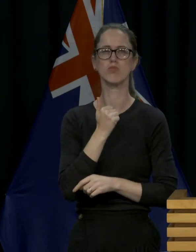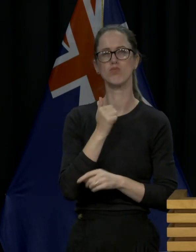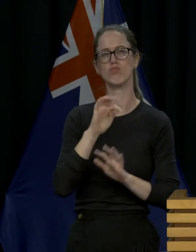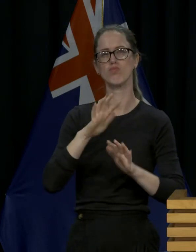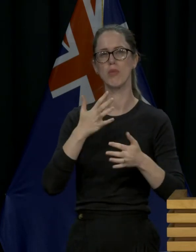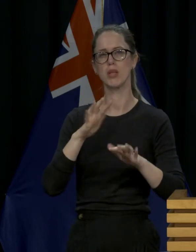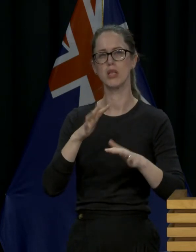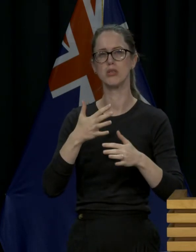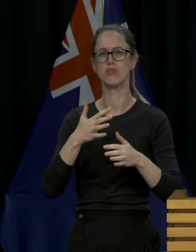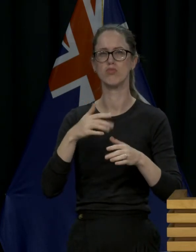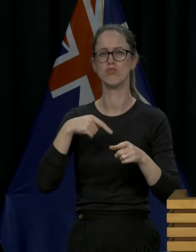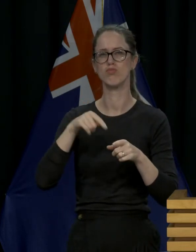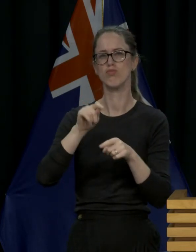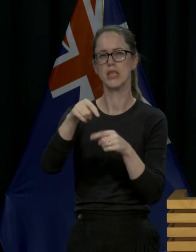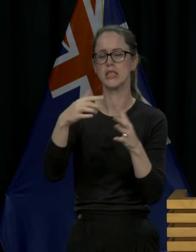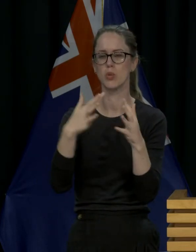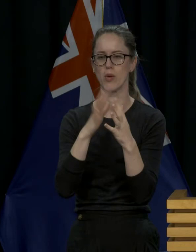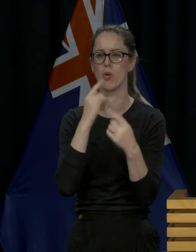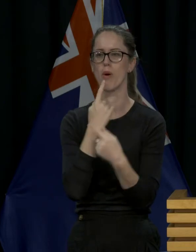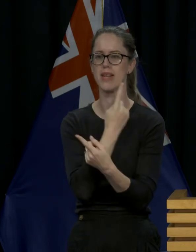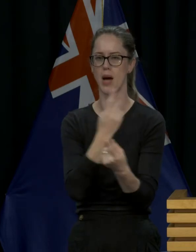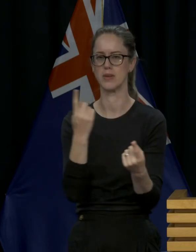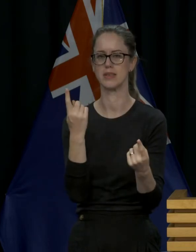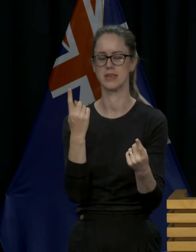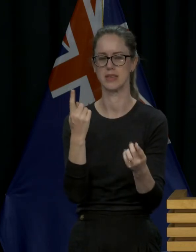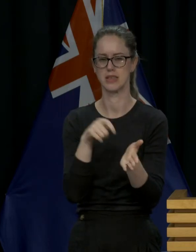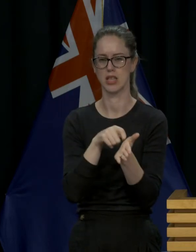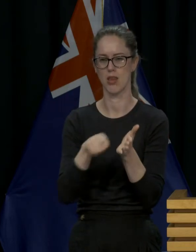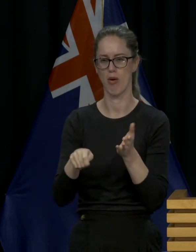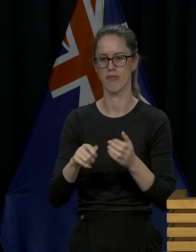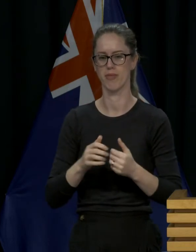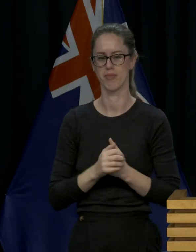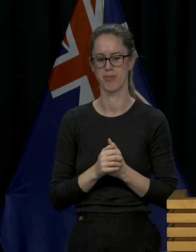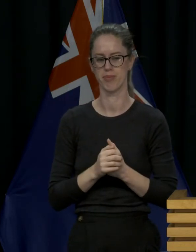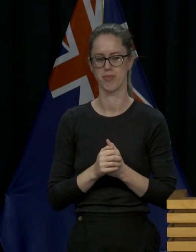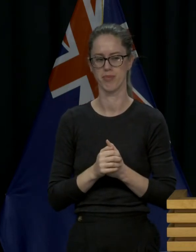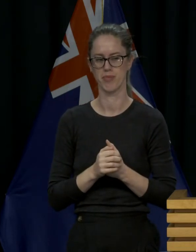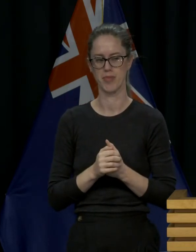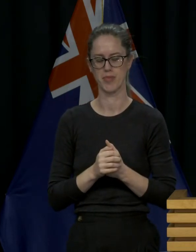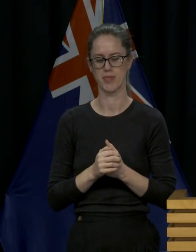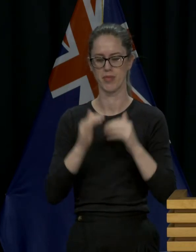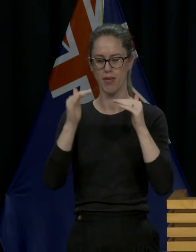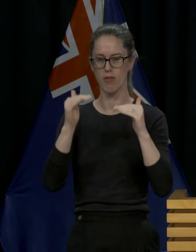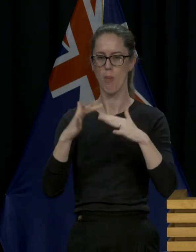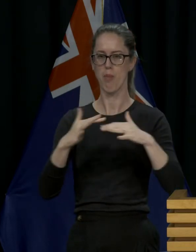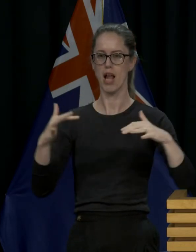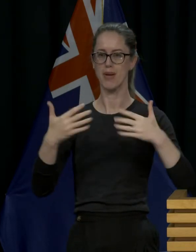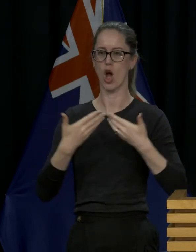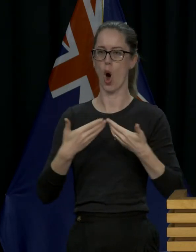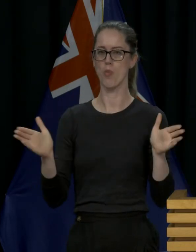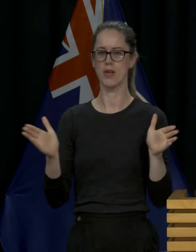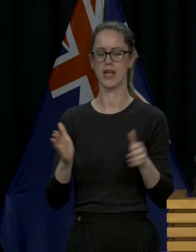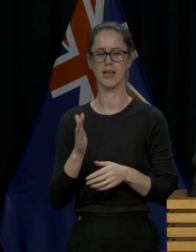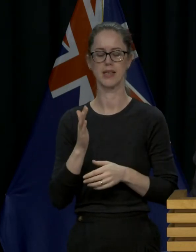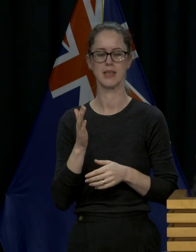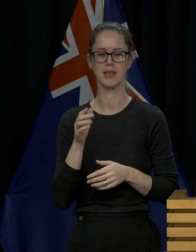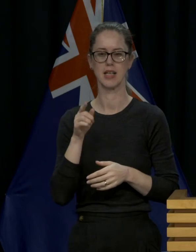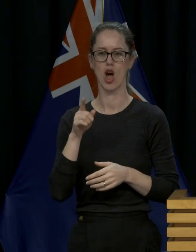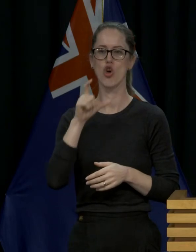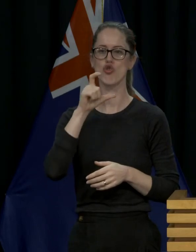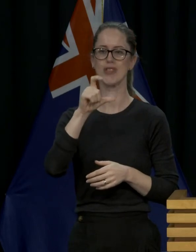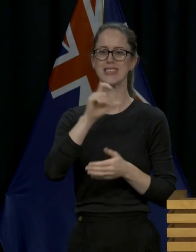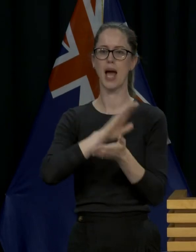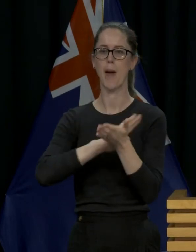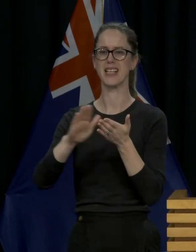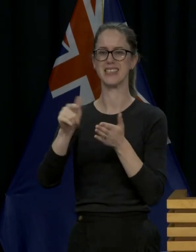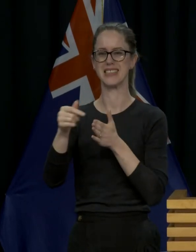sometime within next week, we should be able to sign those off. In terms of Parliament, that's something that Chris Hipkins,